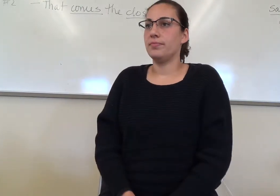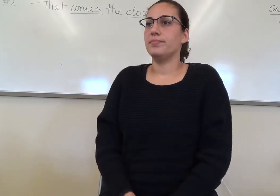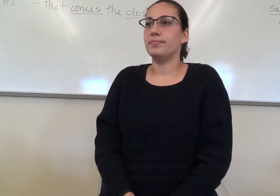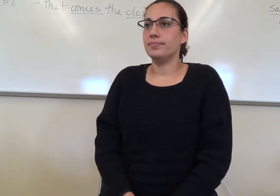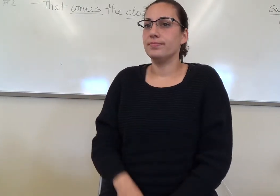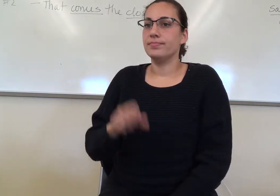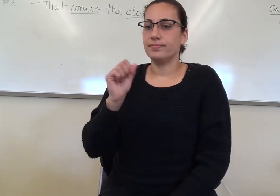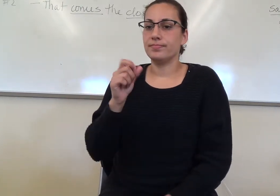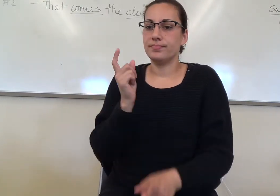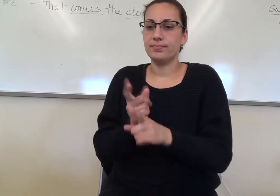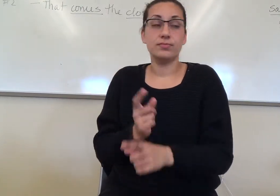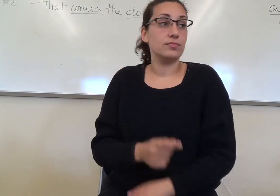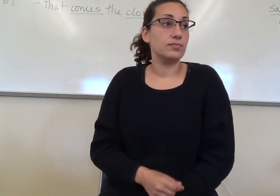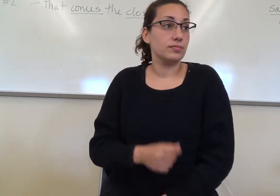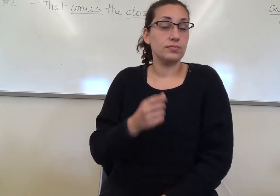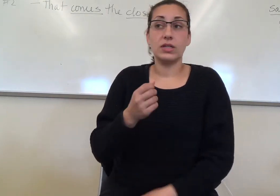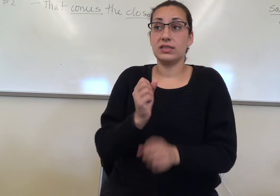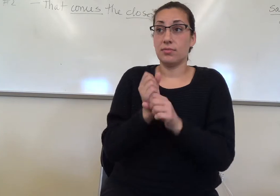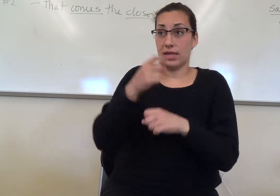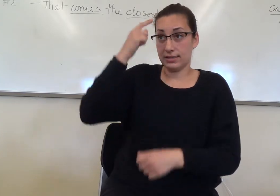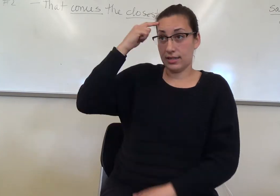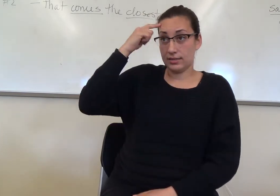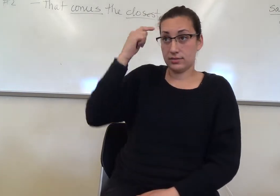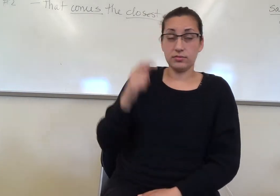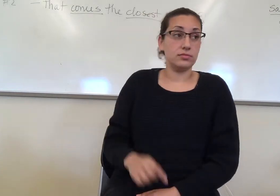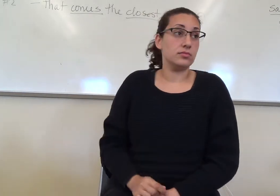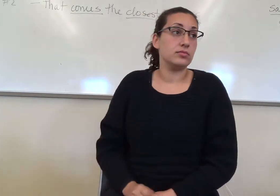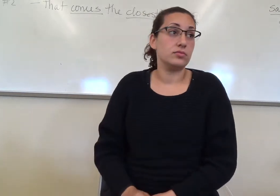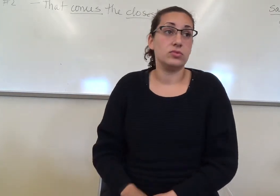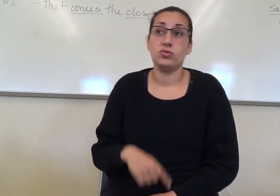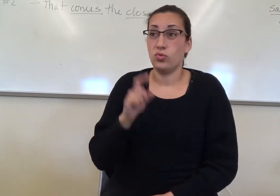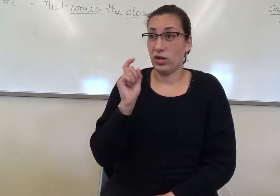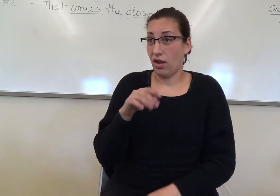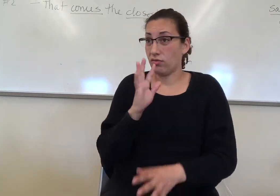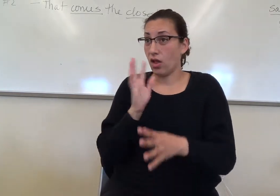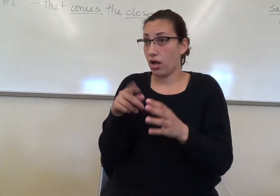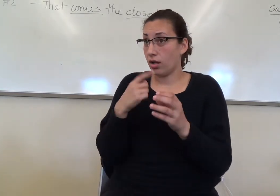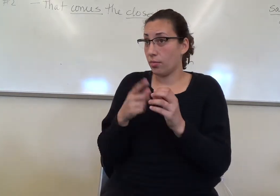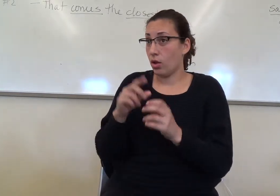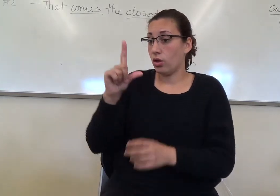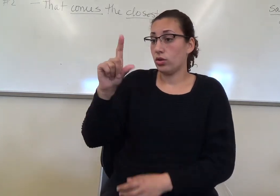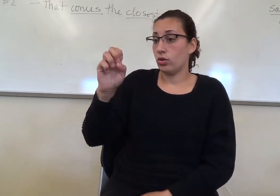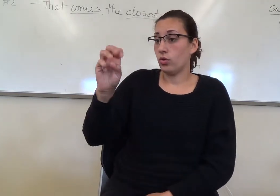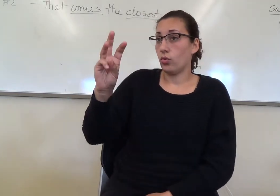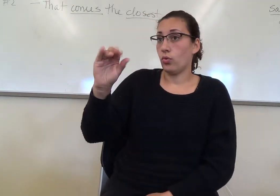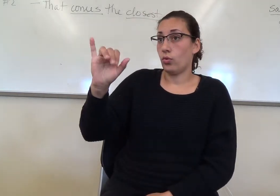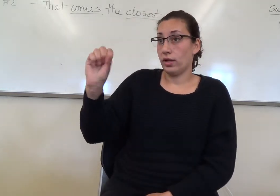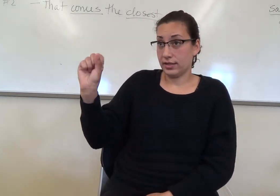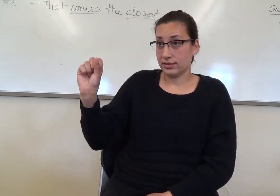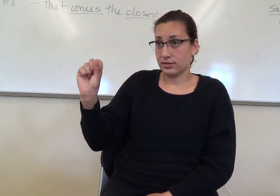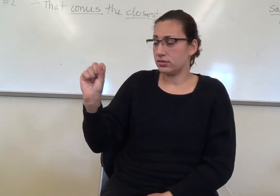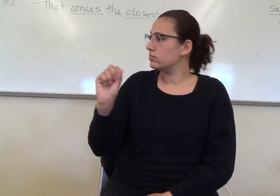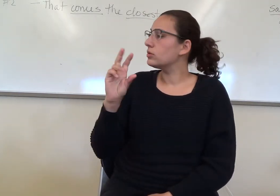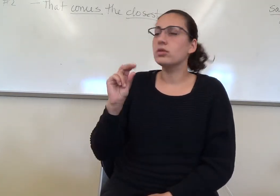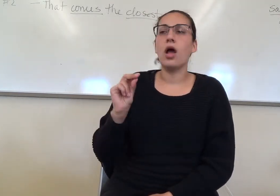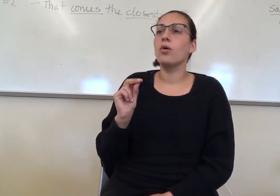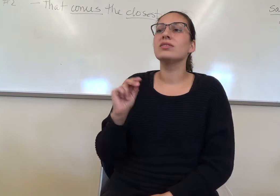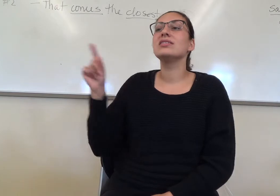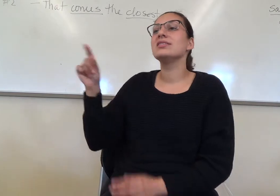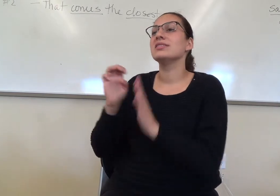Does that make sense? Do we have to mention Lewis P. Robinson? No. He's the example. It's kind of interesting because he goes all